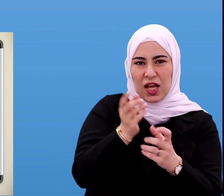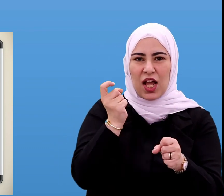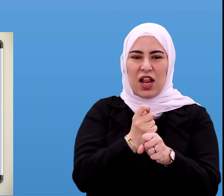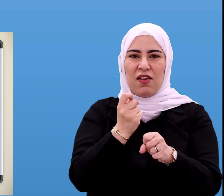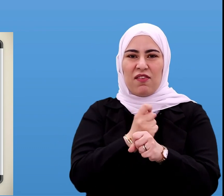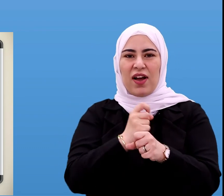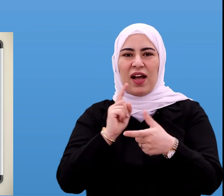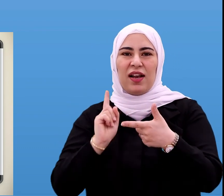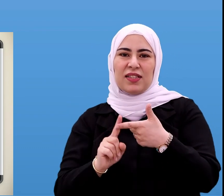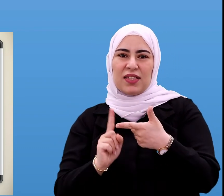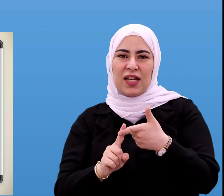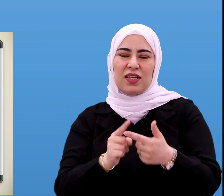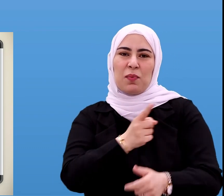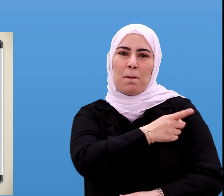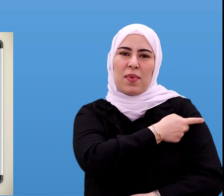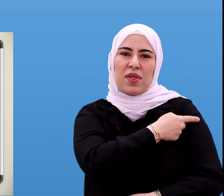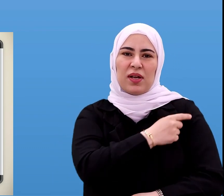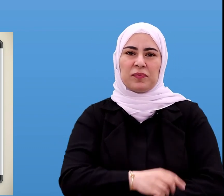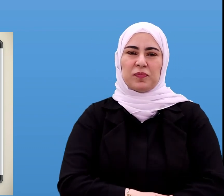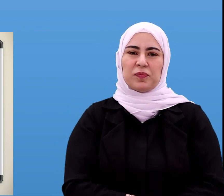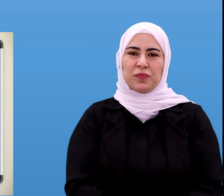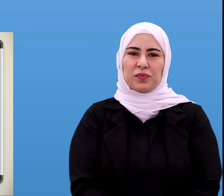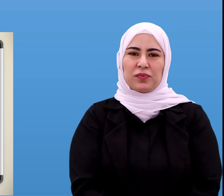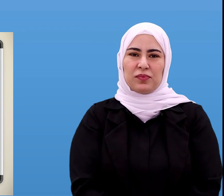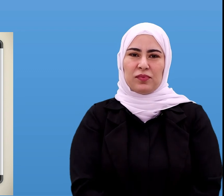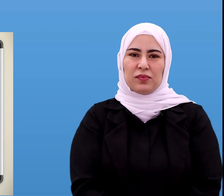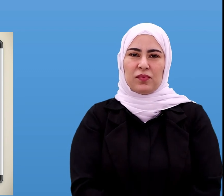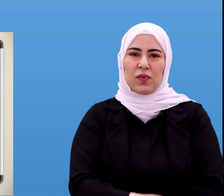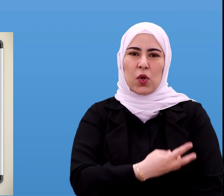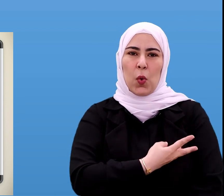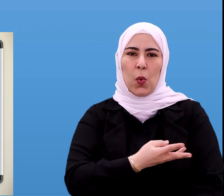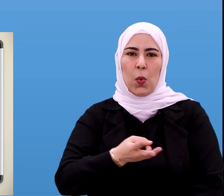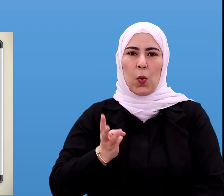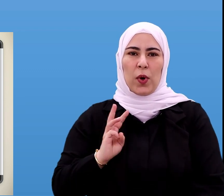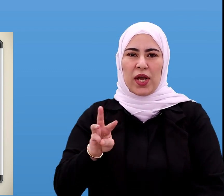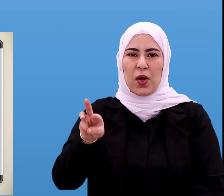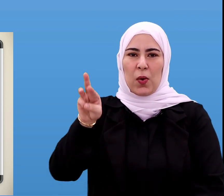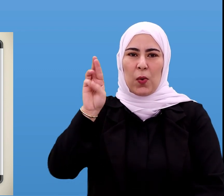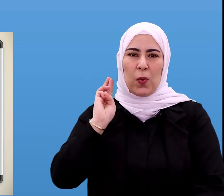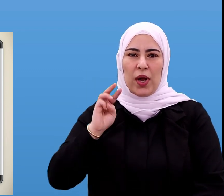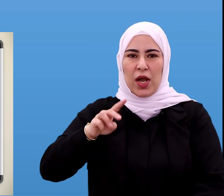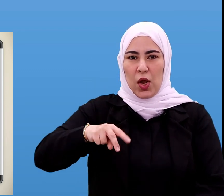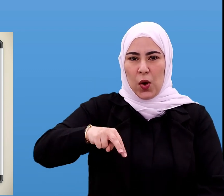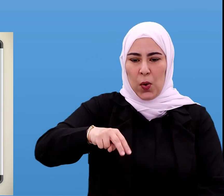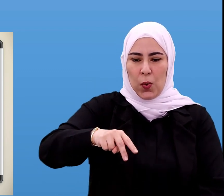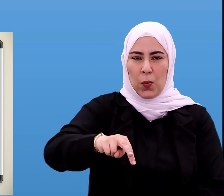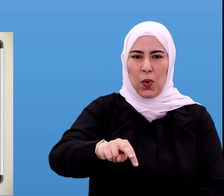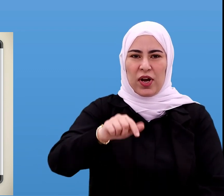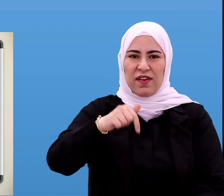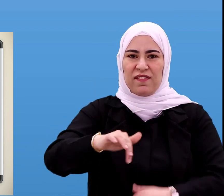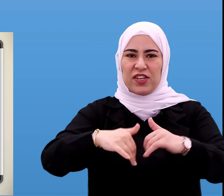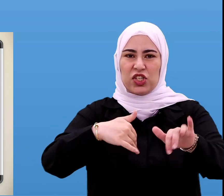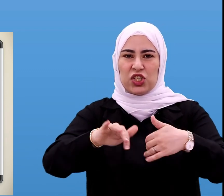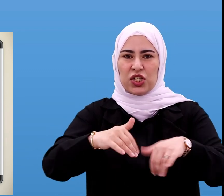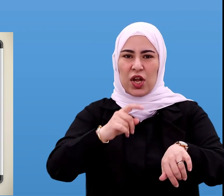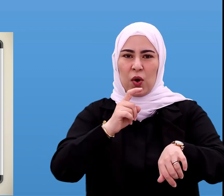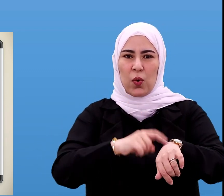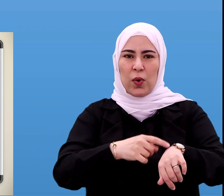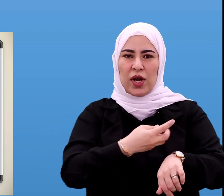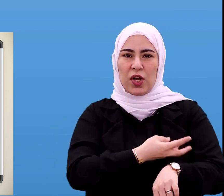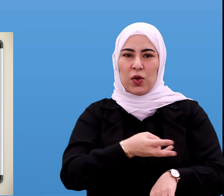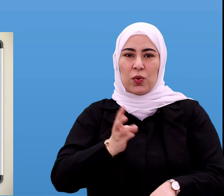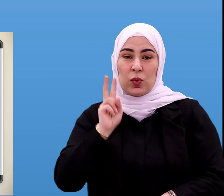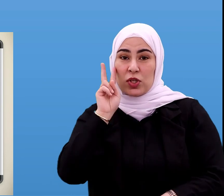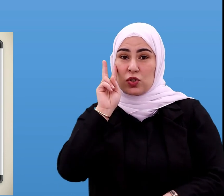other. So for example, when we say, we were walking across the street when we saw the